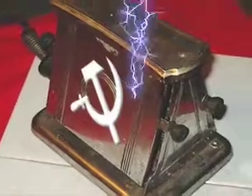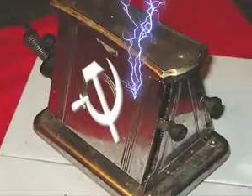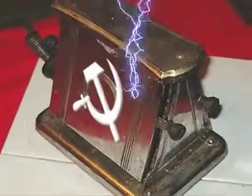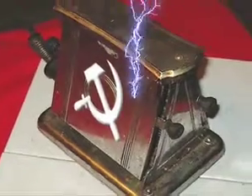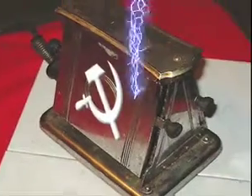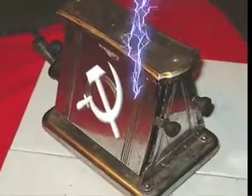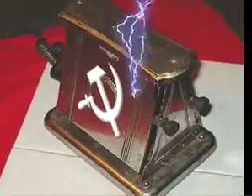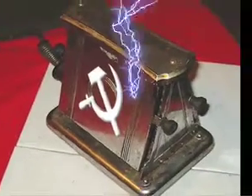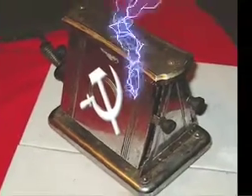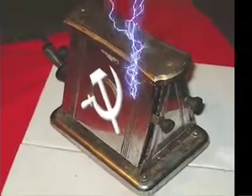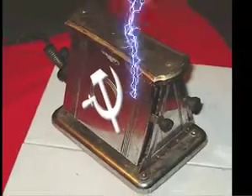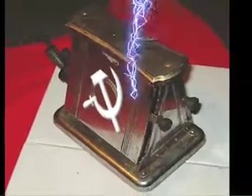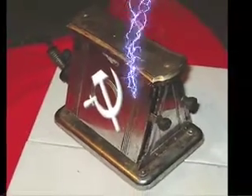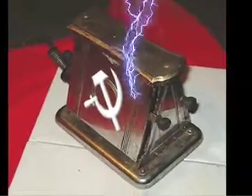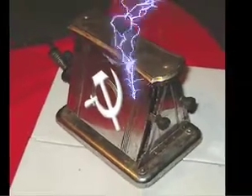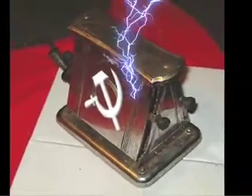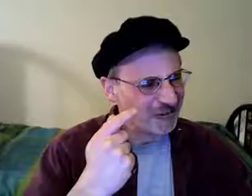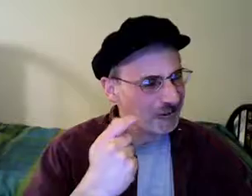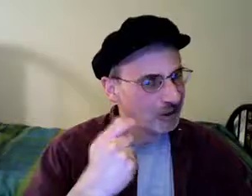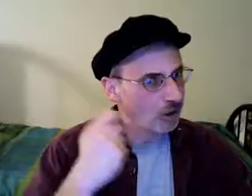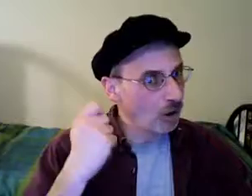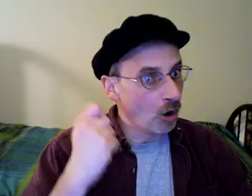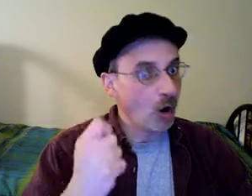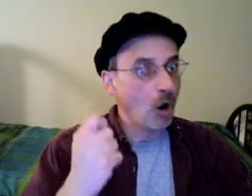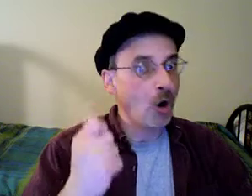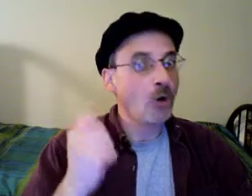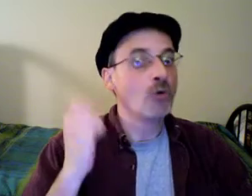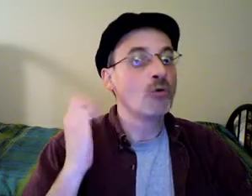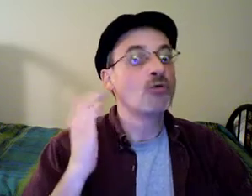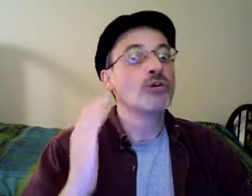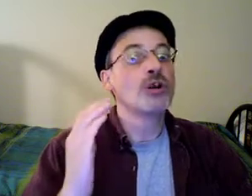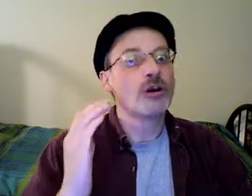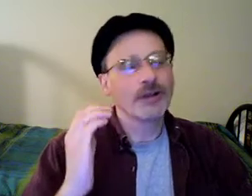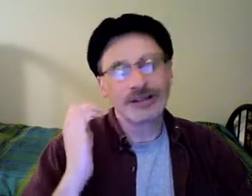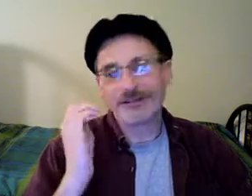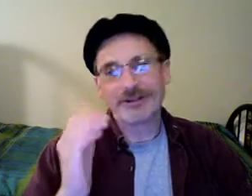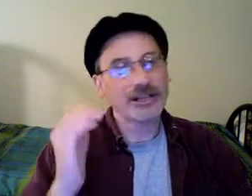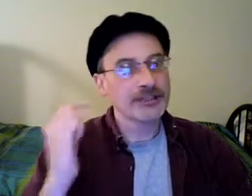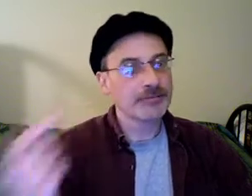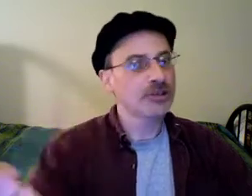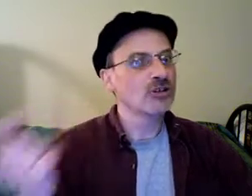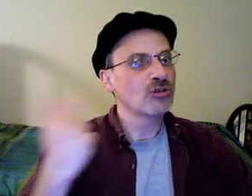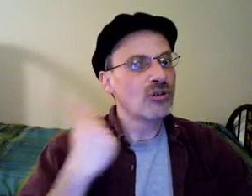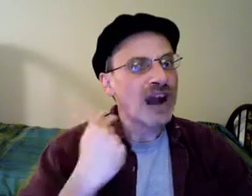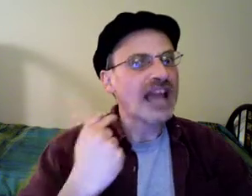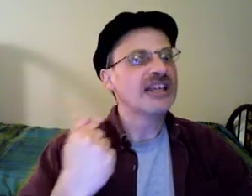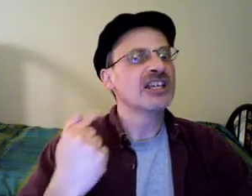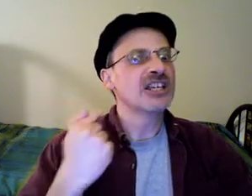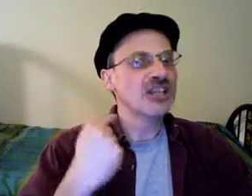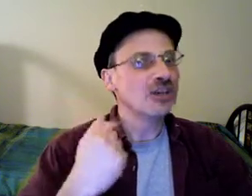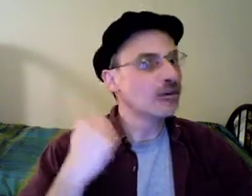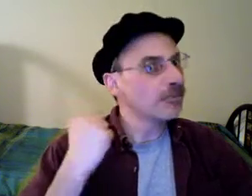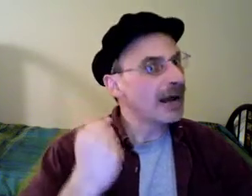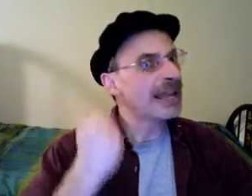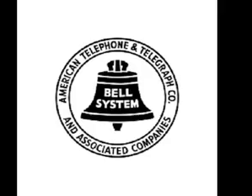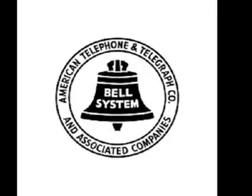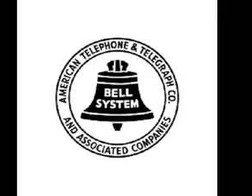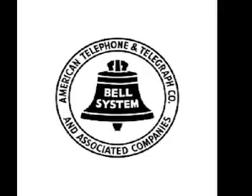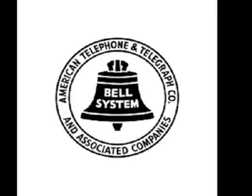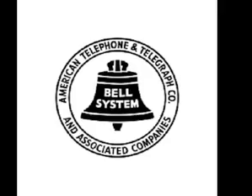toaster for crying out loud. Oh no, it was built right here by